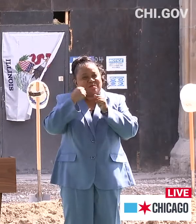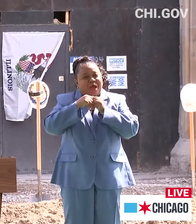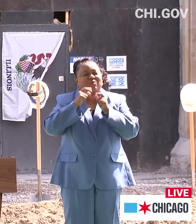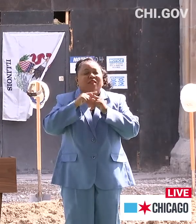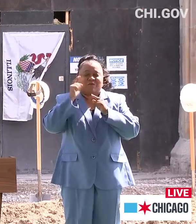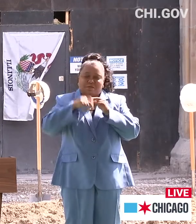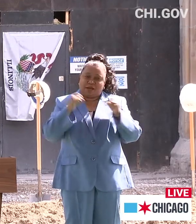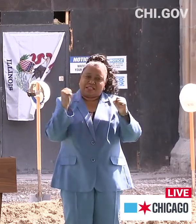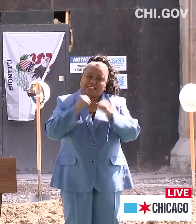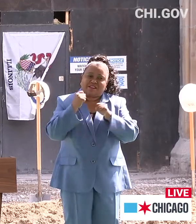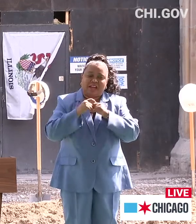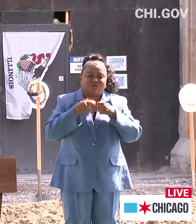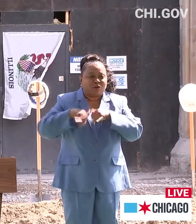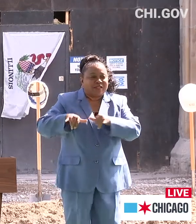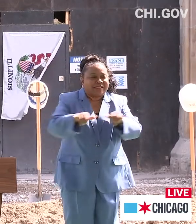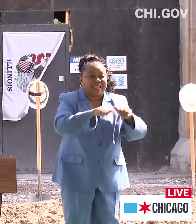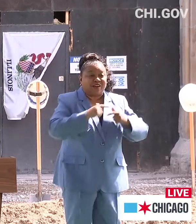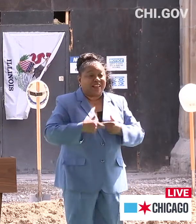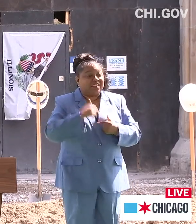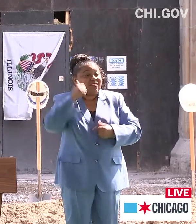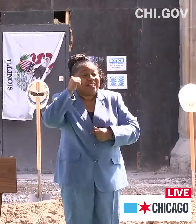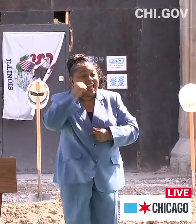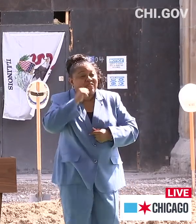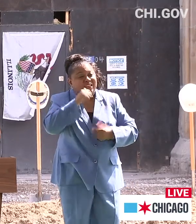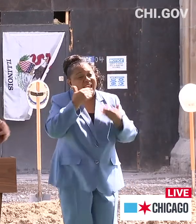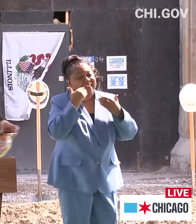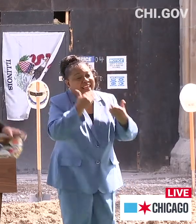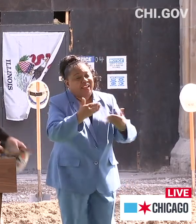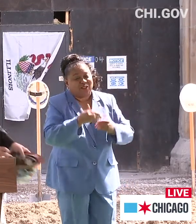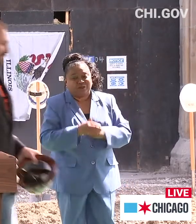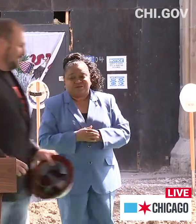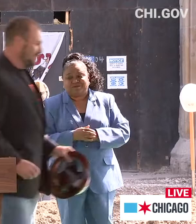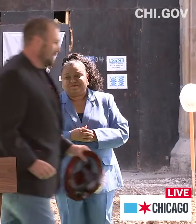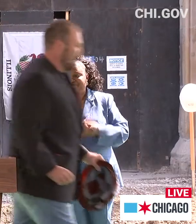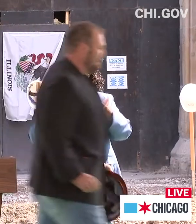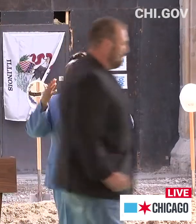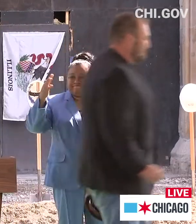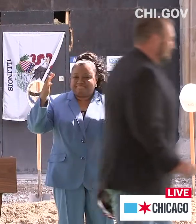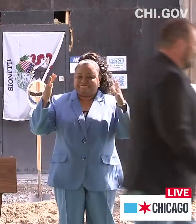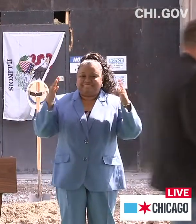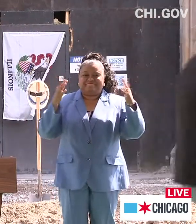that we must fight for our standard of living every day. Thank you.